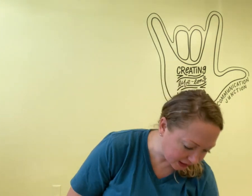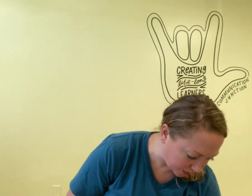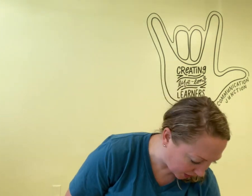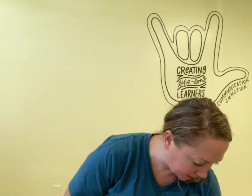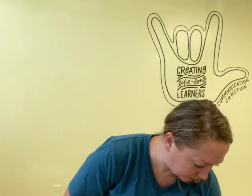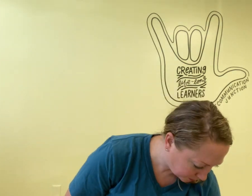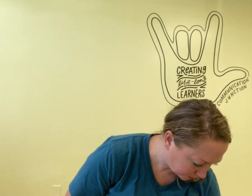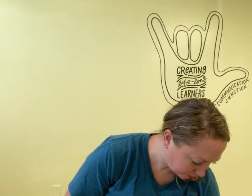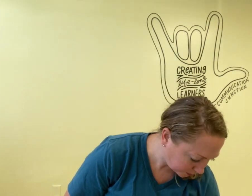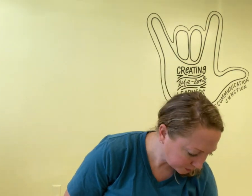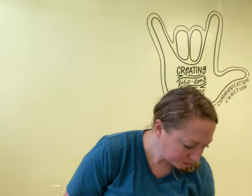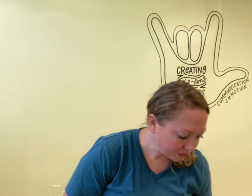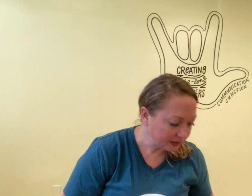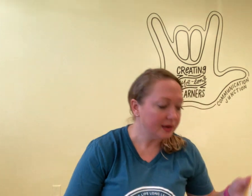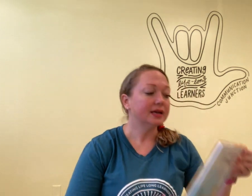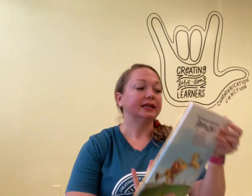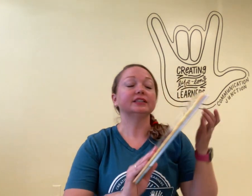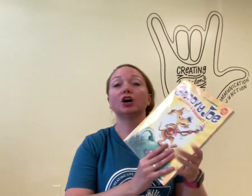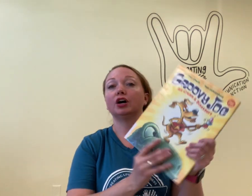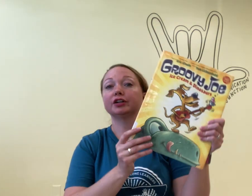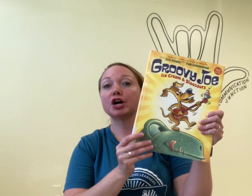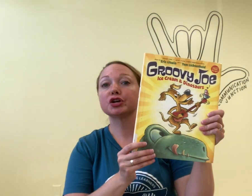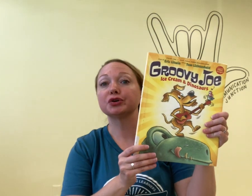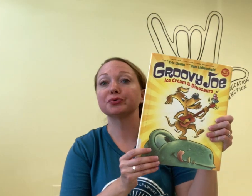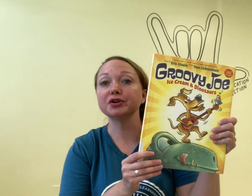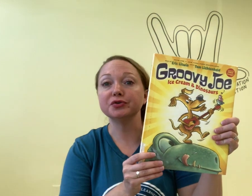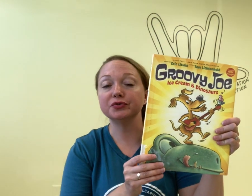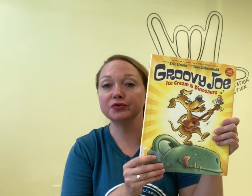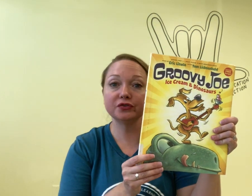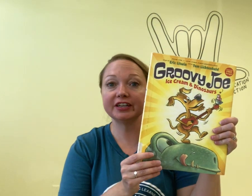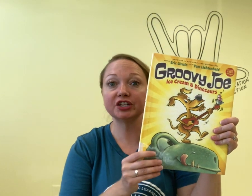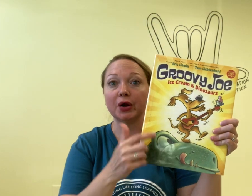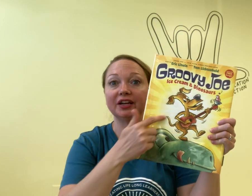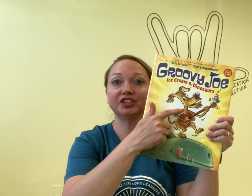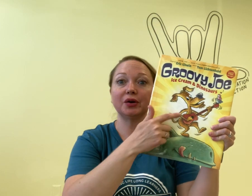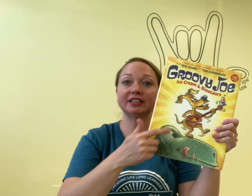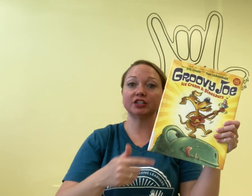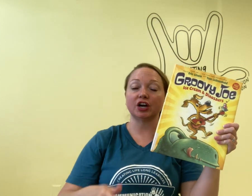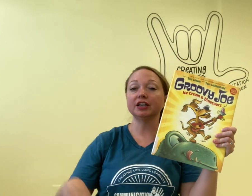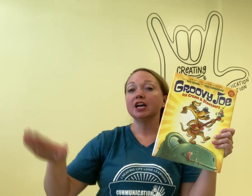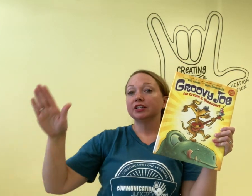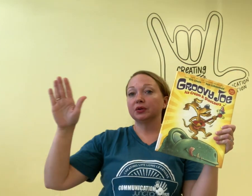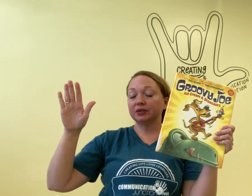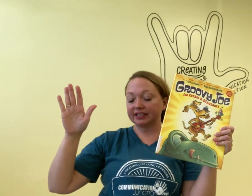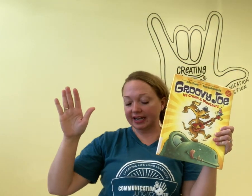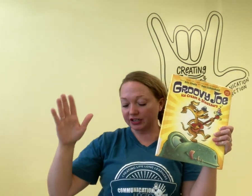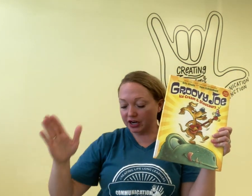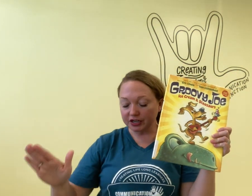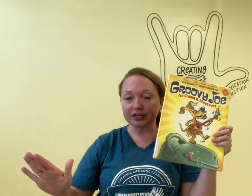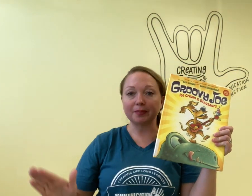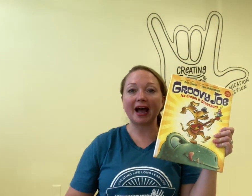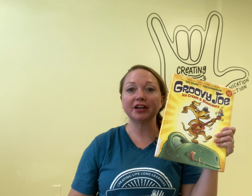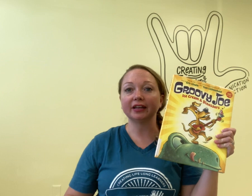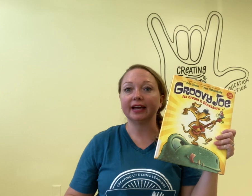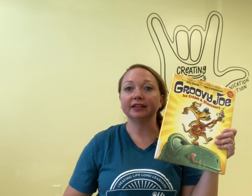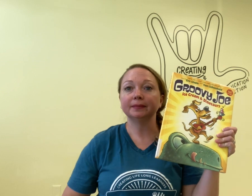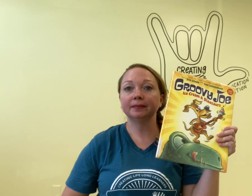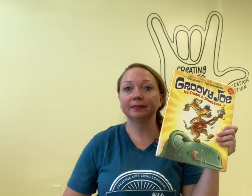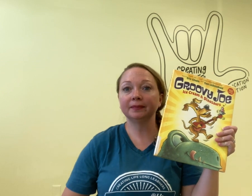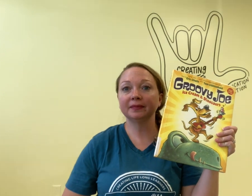book is called Groovy Joe, and Joe is a dog. So to sign dog, you're gonna pat your leg.